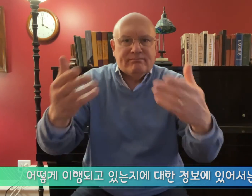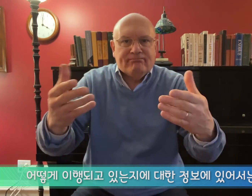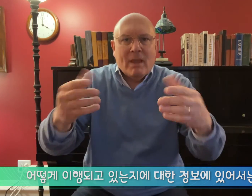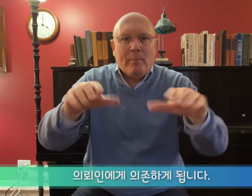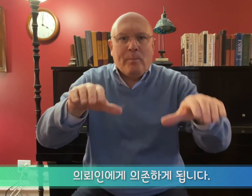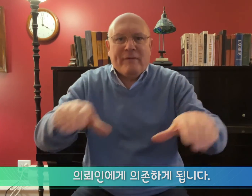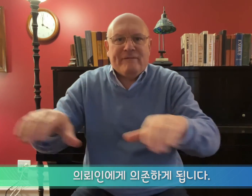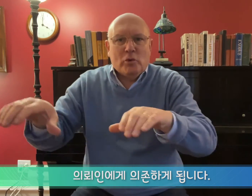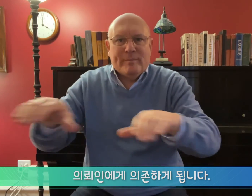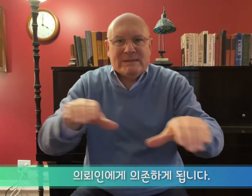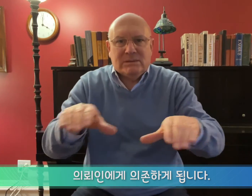performance.